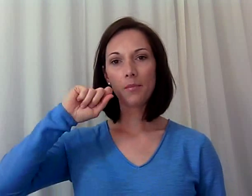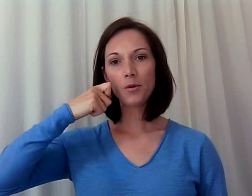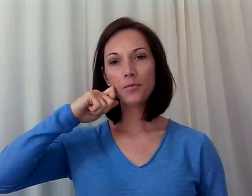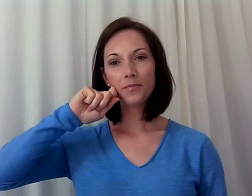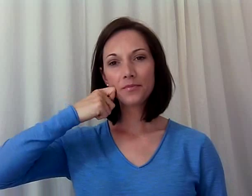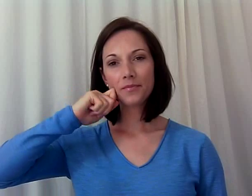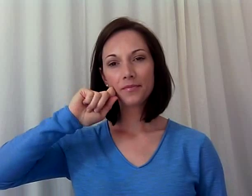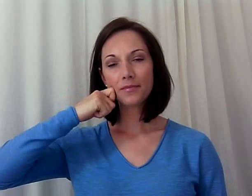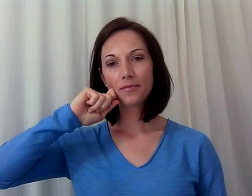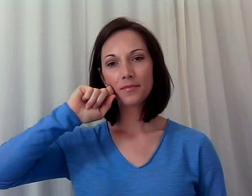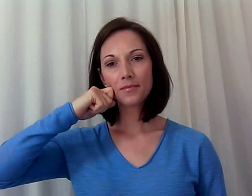apple,